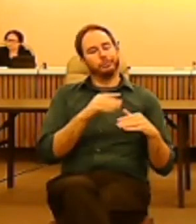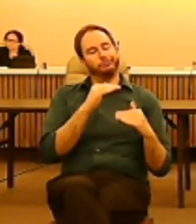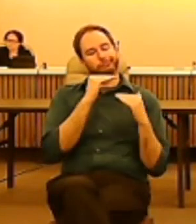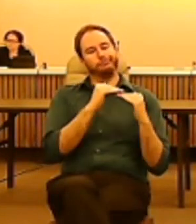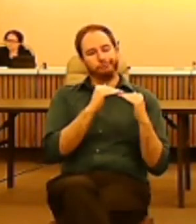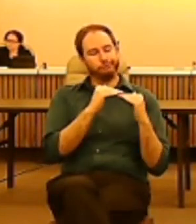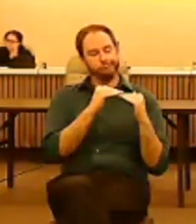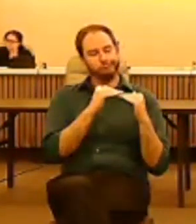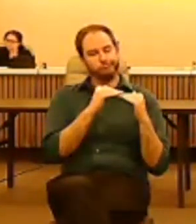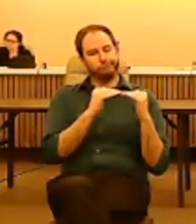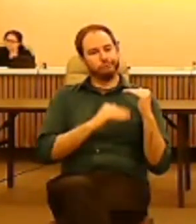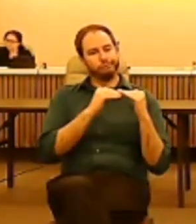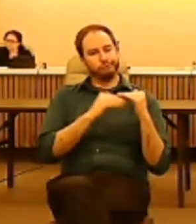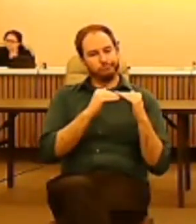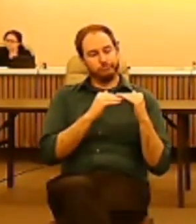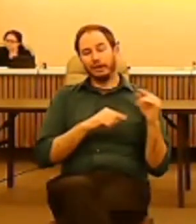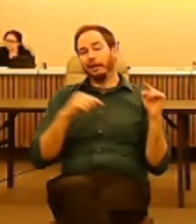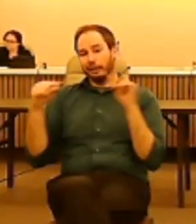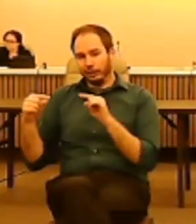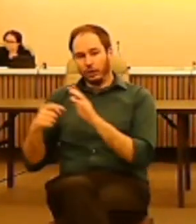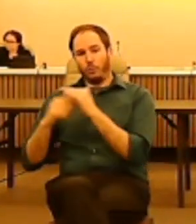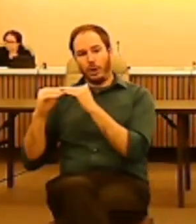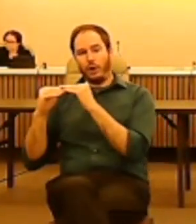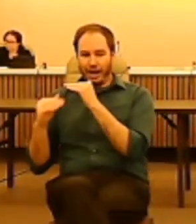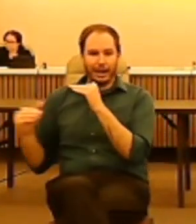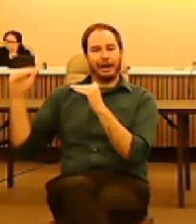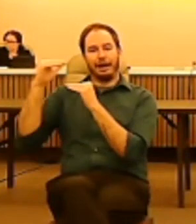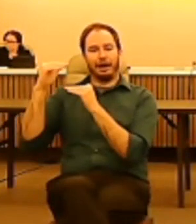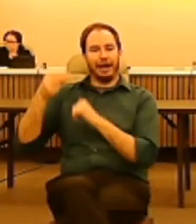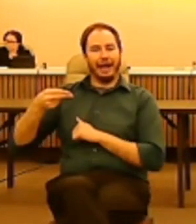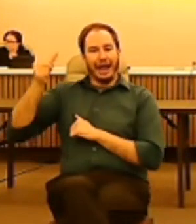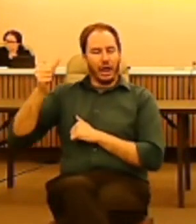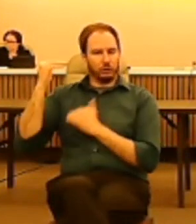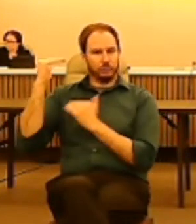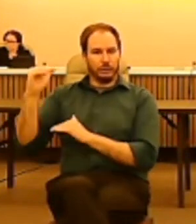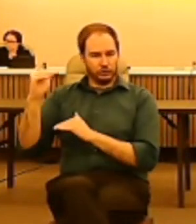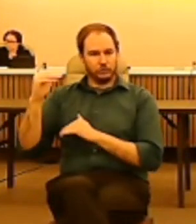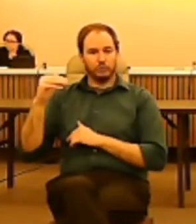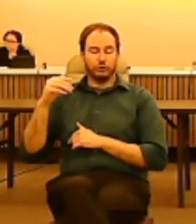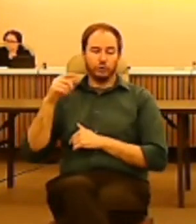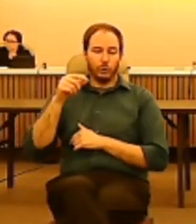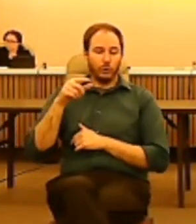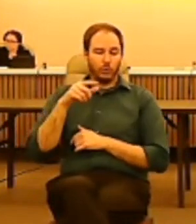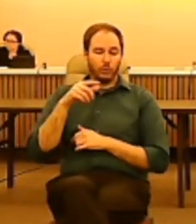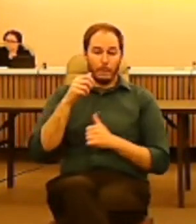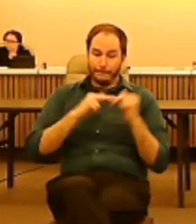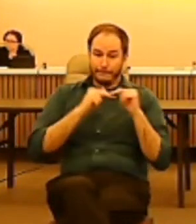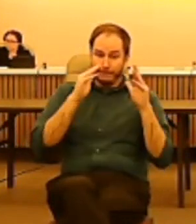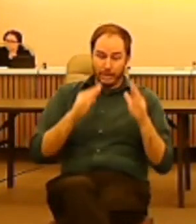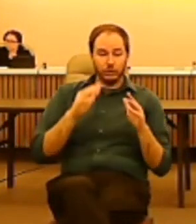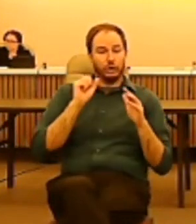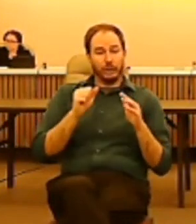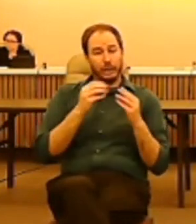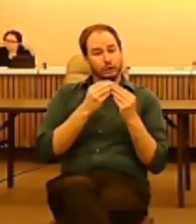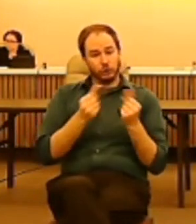a particular threshold. This requires you to meet a higher threshold. There's a bunch of different ways to solve it. I'm not explaining it